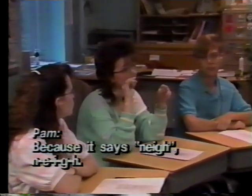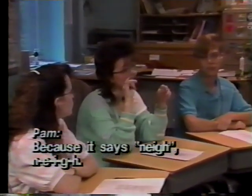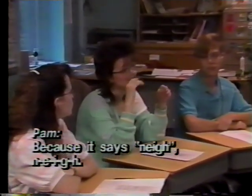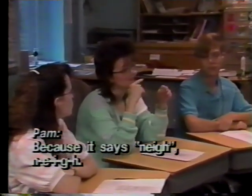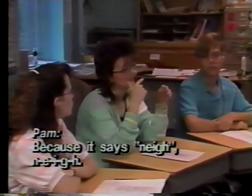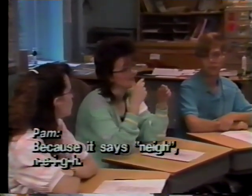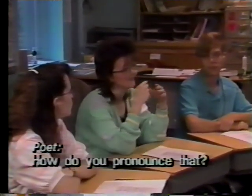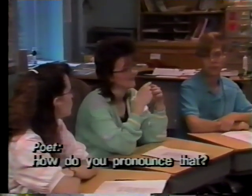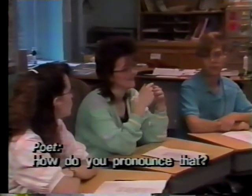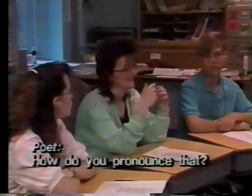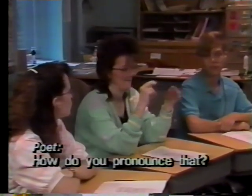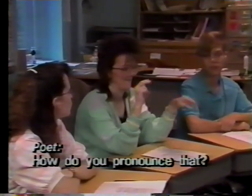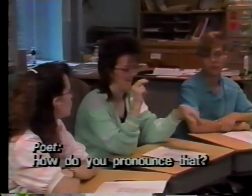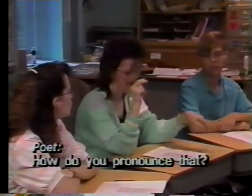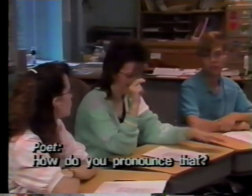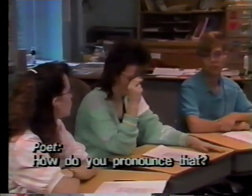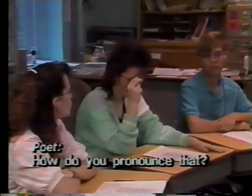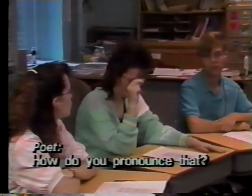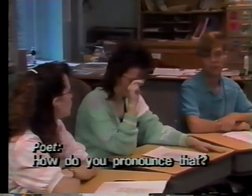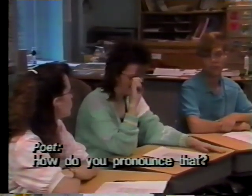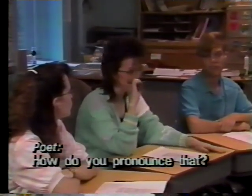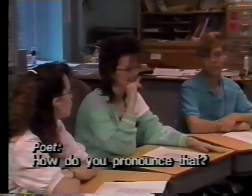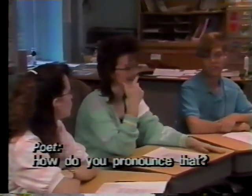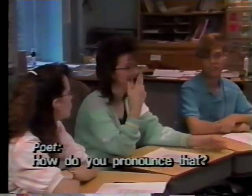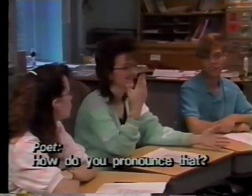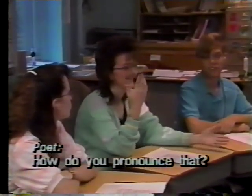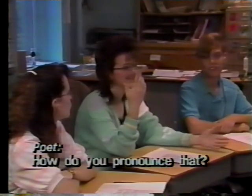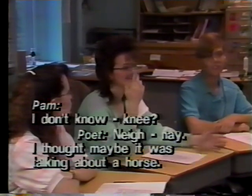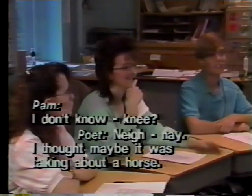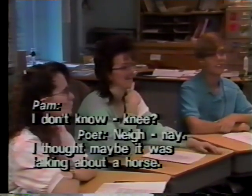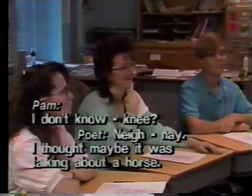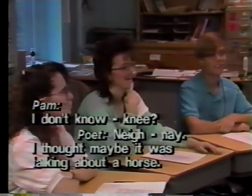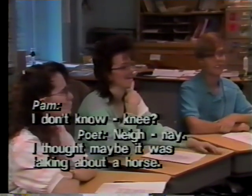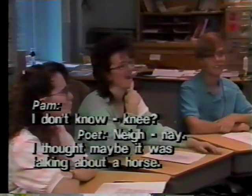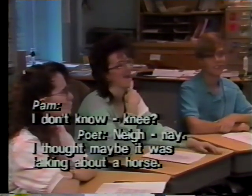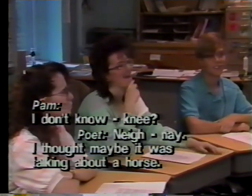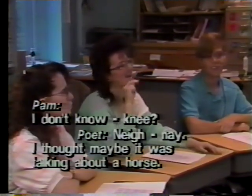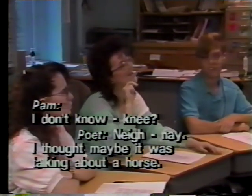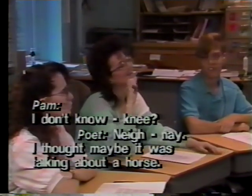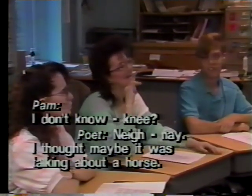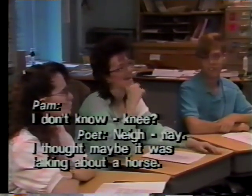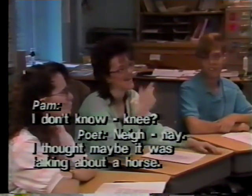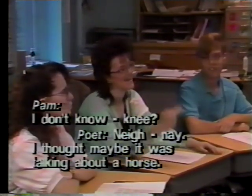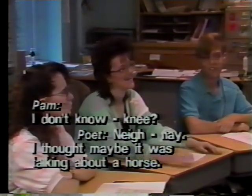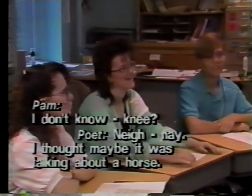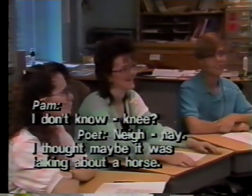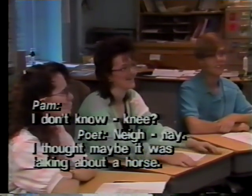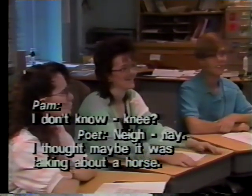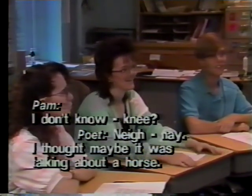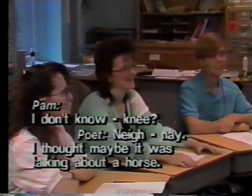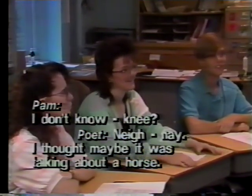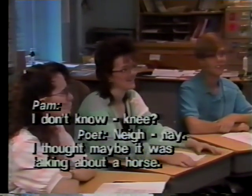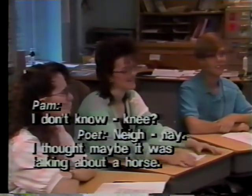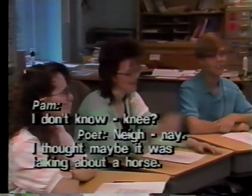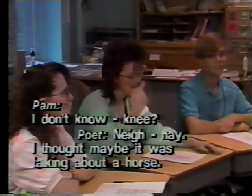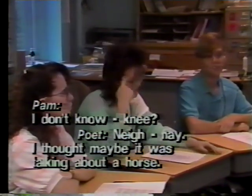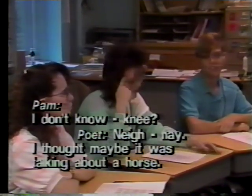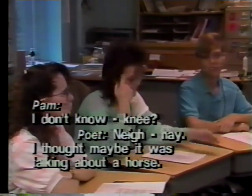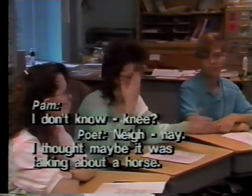How do you pronounce that? Me, I don't know. Nay. Nay. Nay, Right. Paul